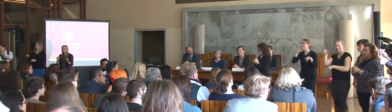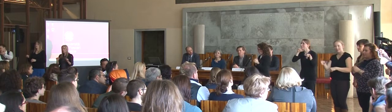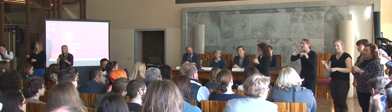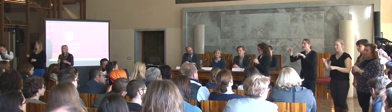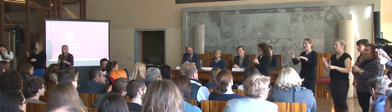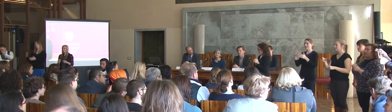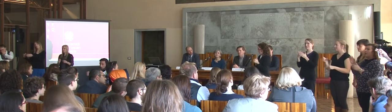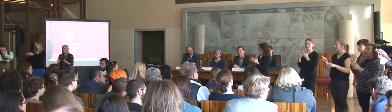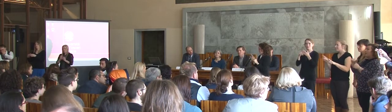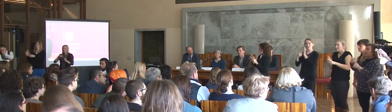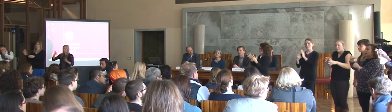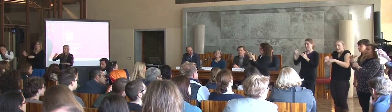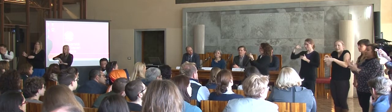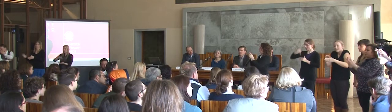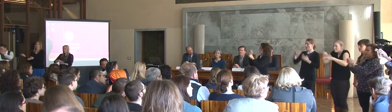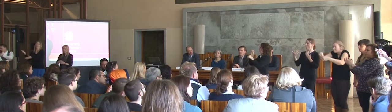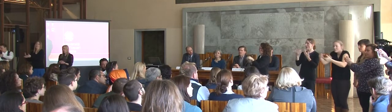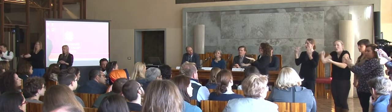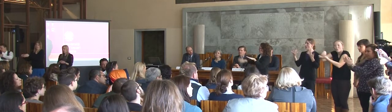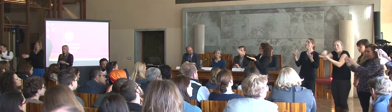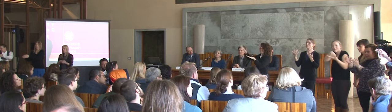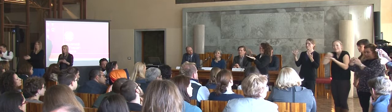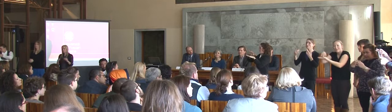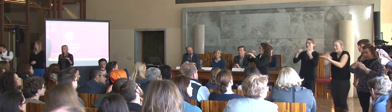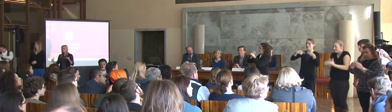the communities and being